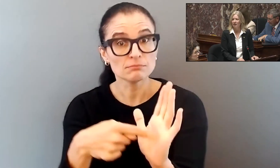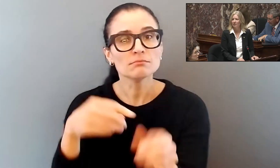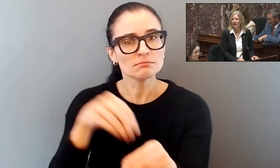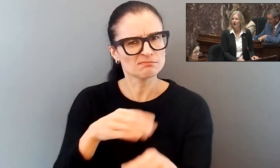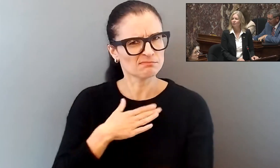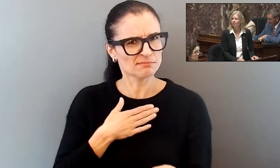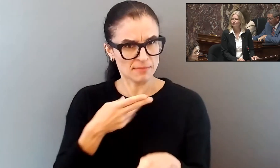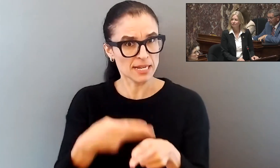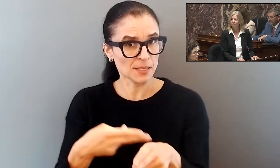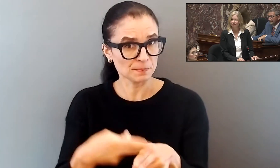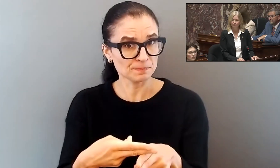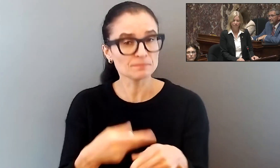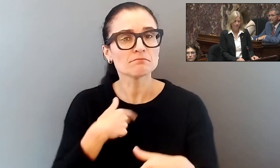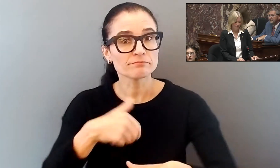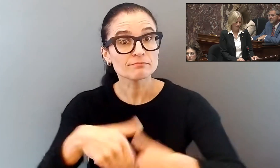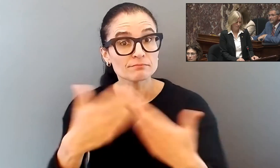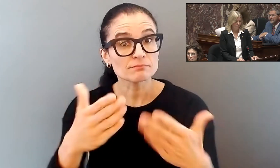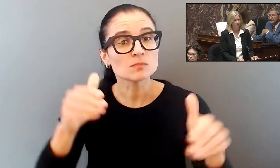first time now.